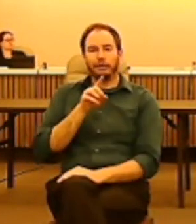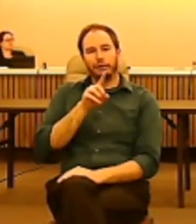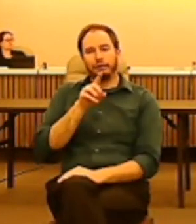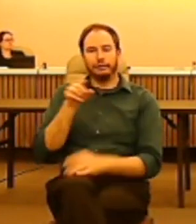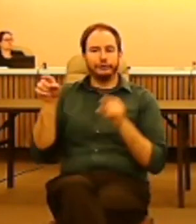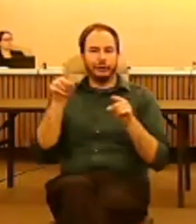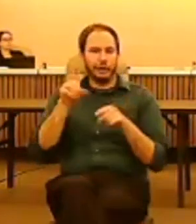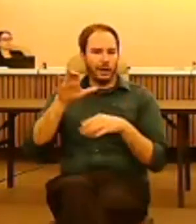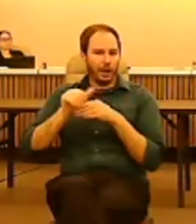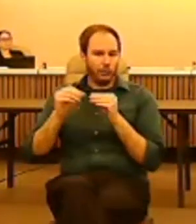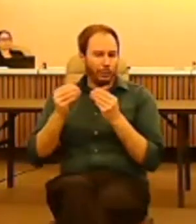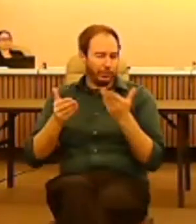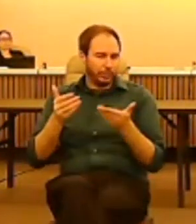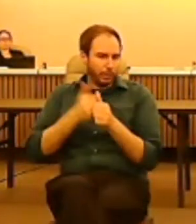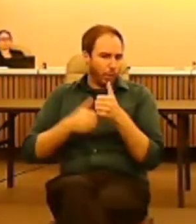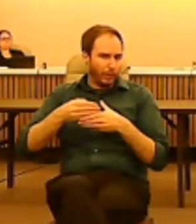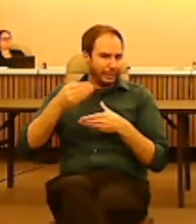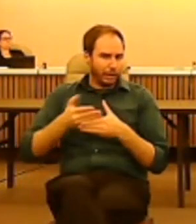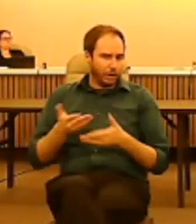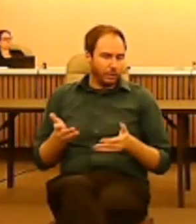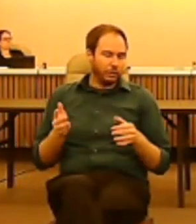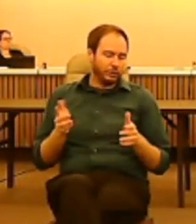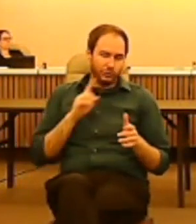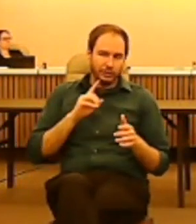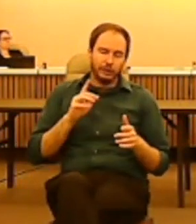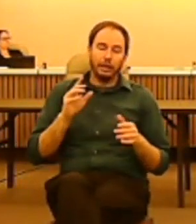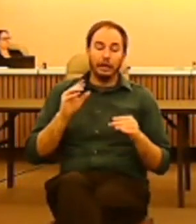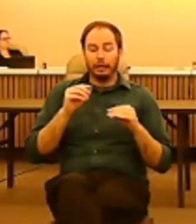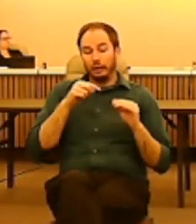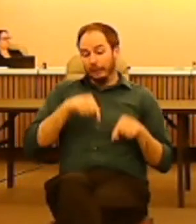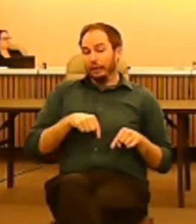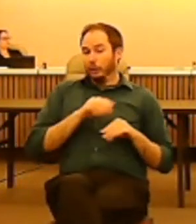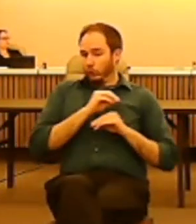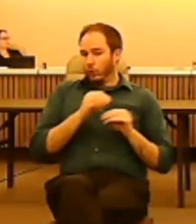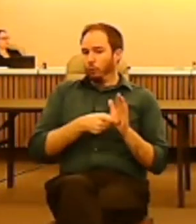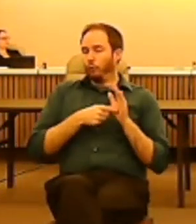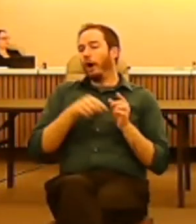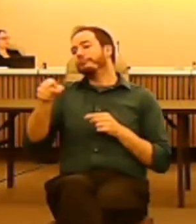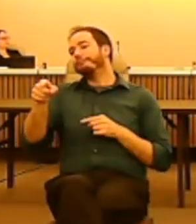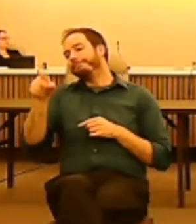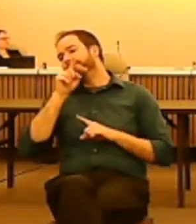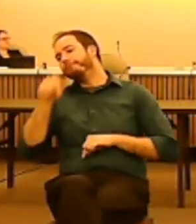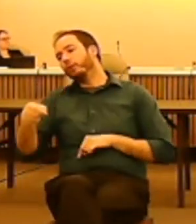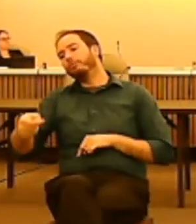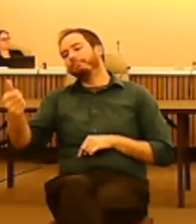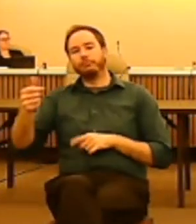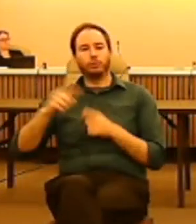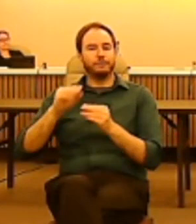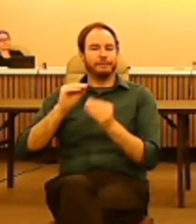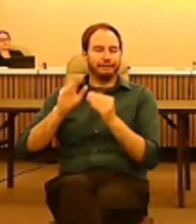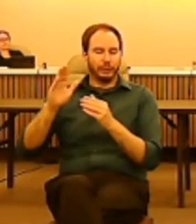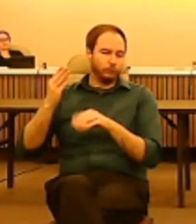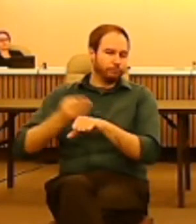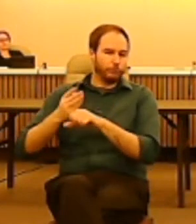window, maybe. Yeah. So it doesn't, nothing in here requires people to update their current